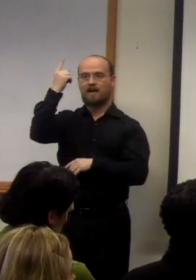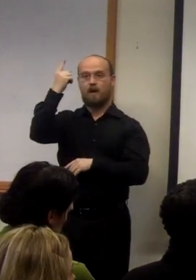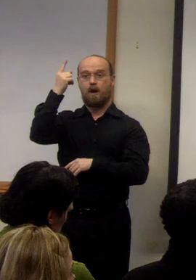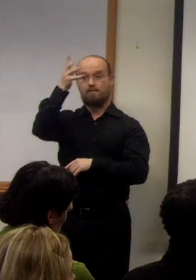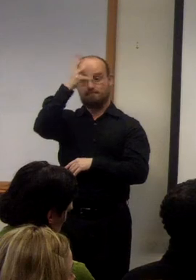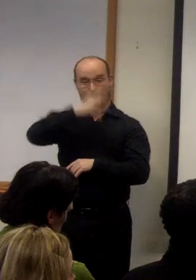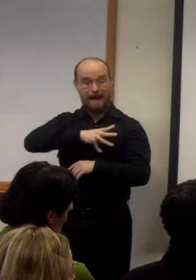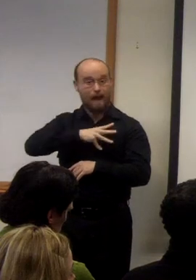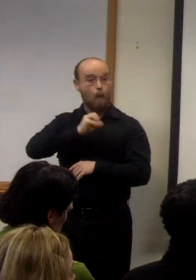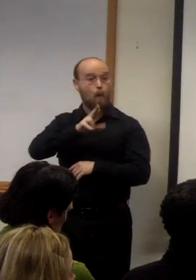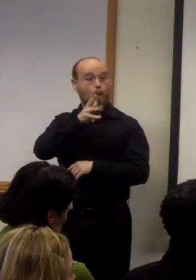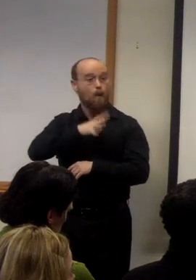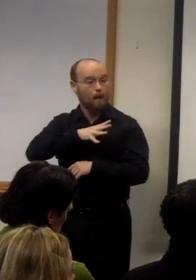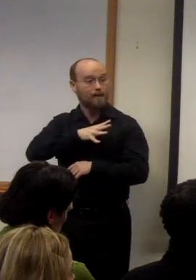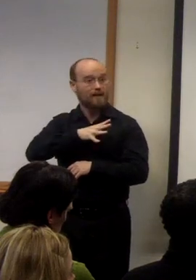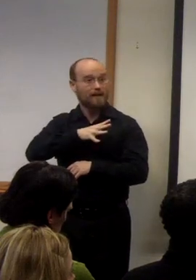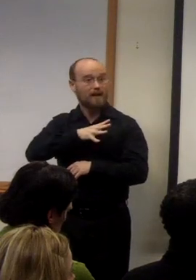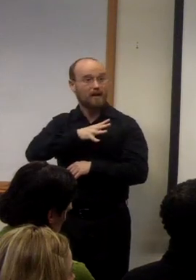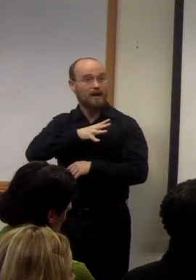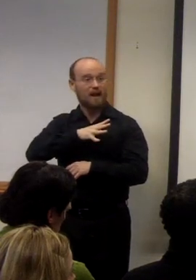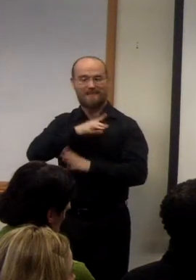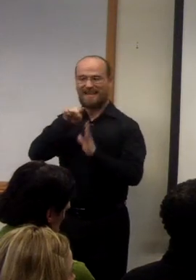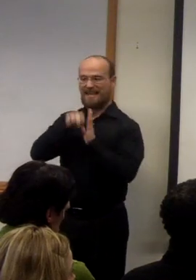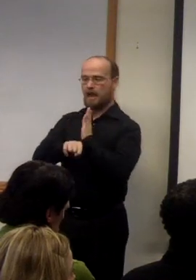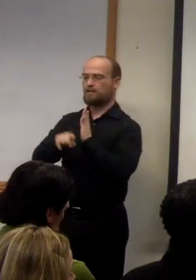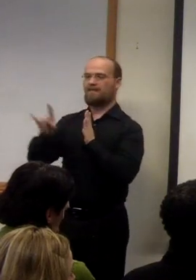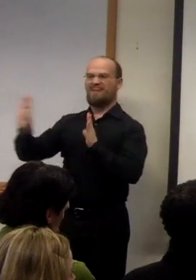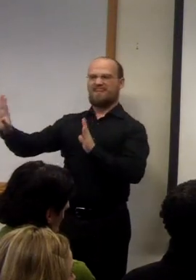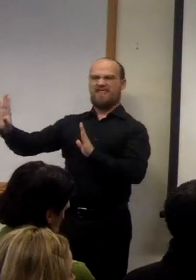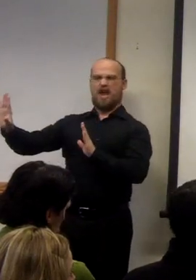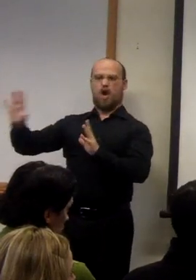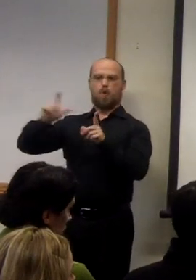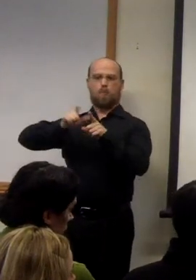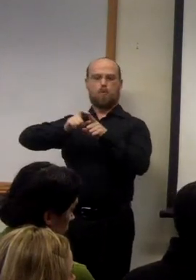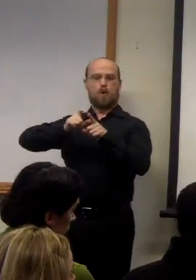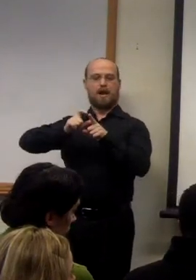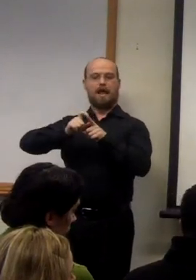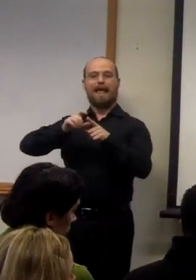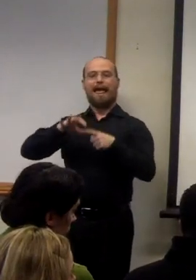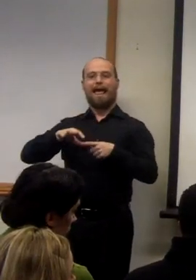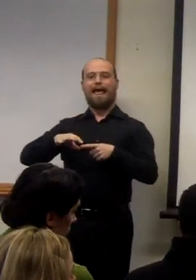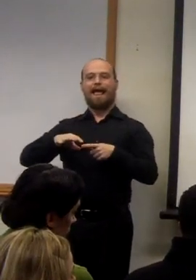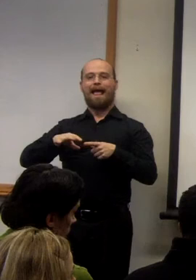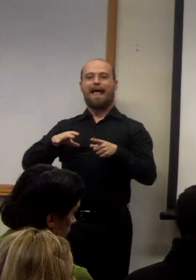extrajudicial police violence, police action.